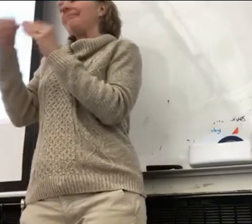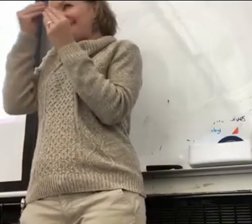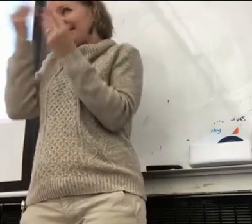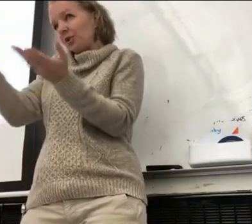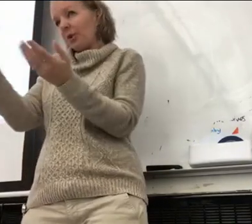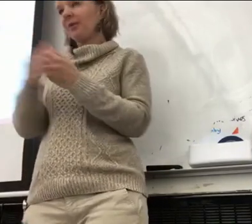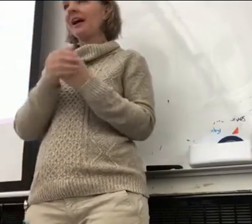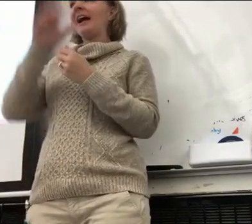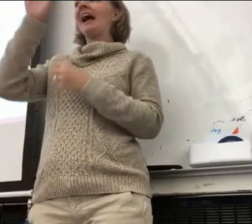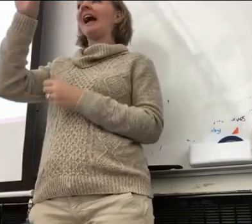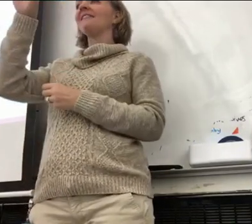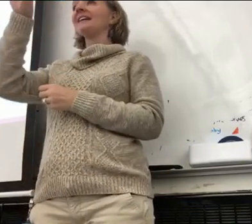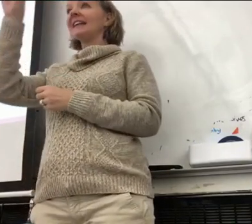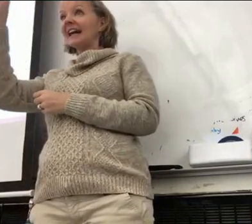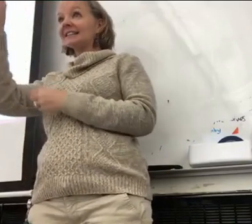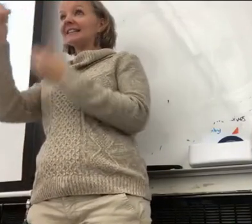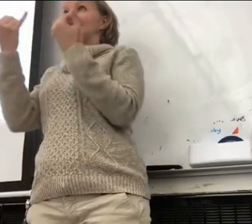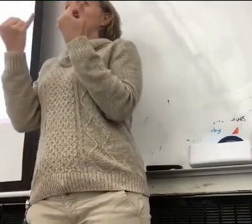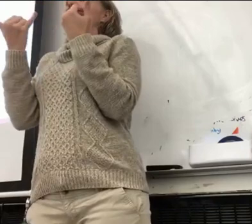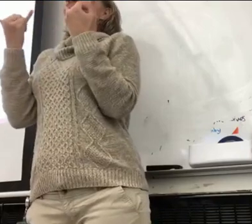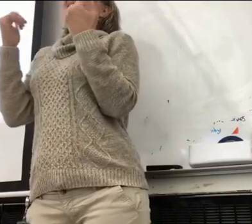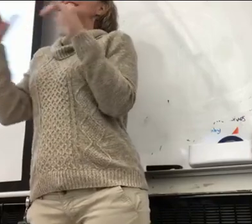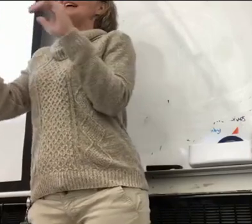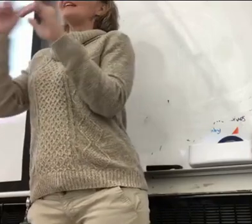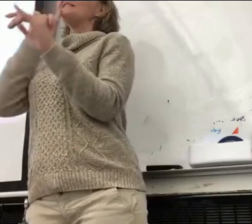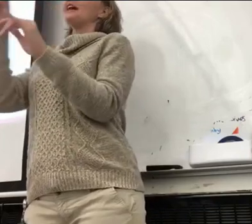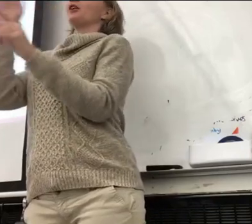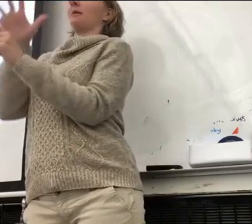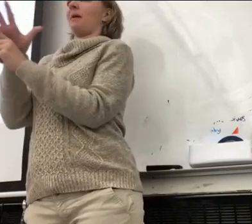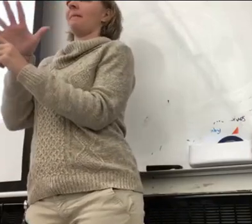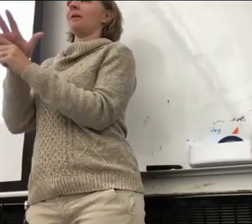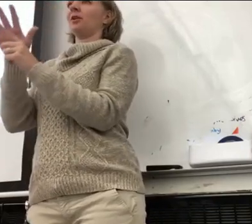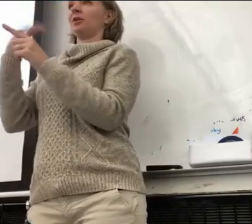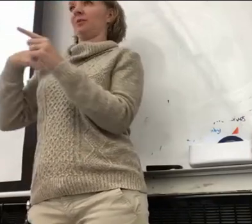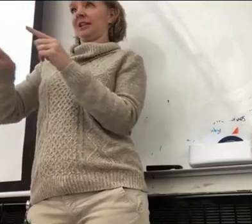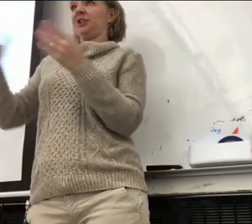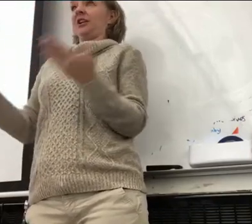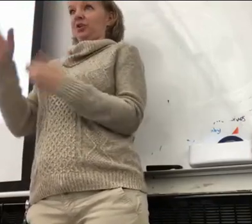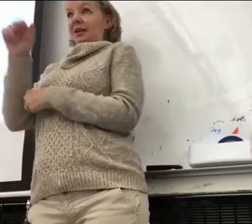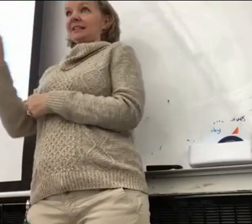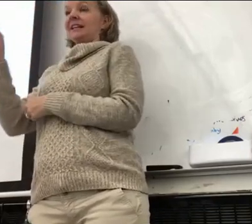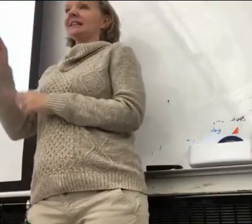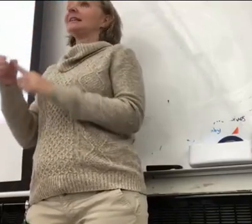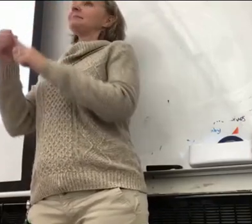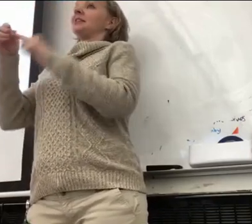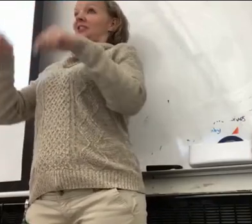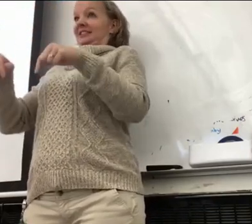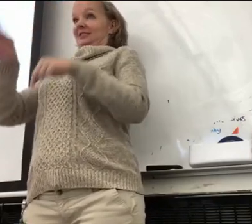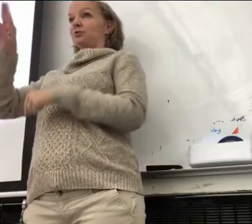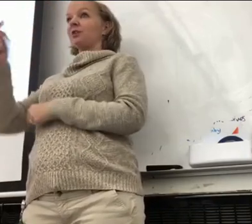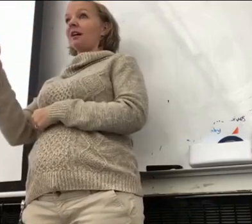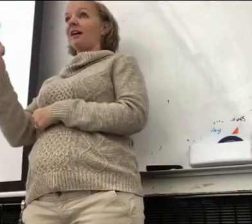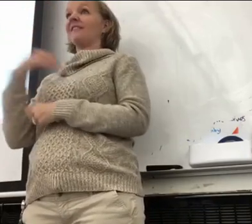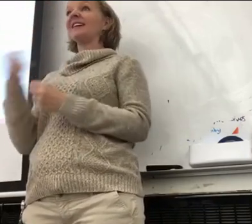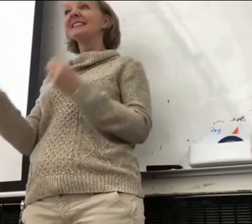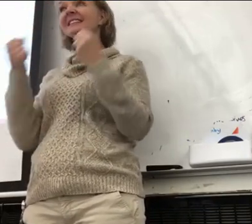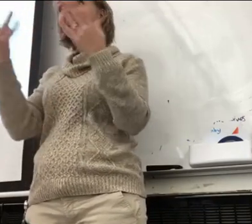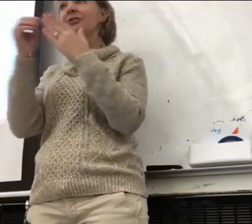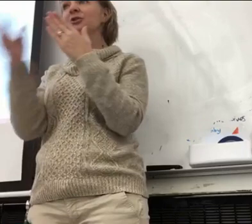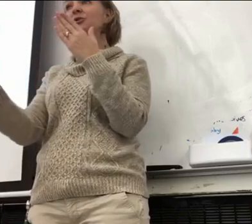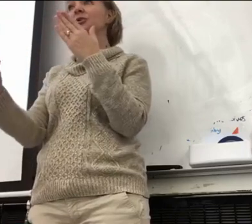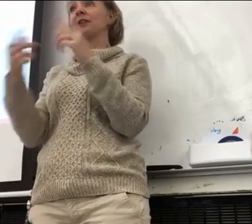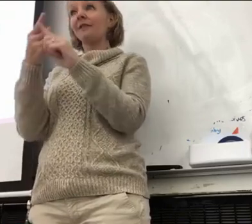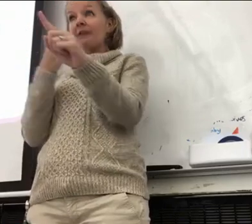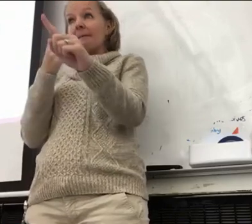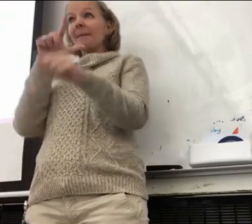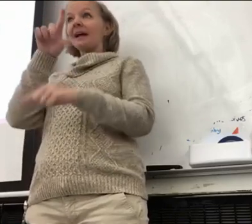aware, FLDS is still an extremely popular religion throughout the United States, especially in Utah. I've had several students that have been